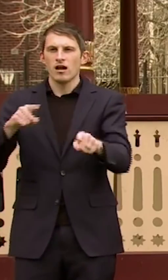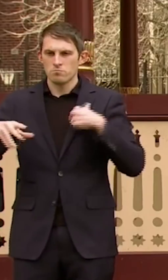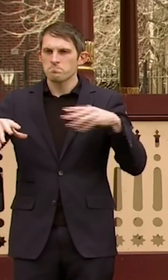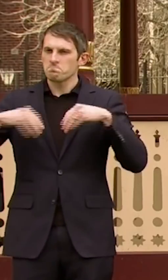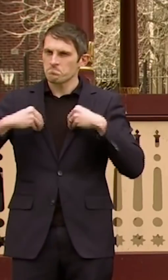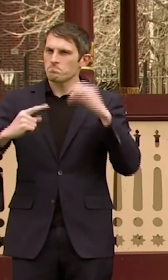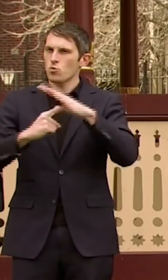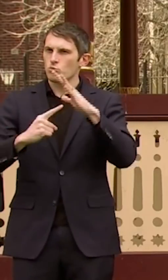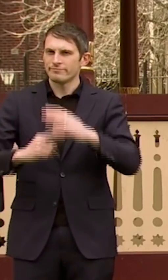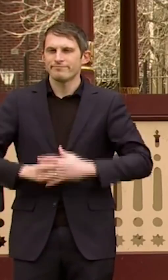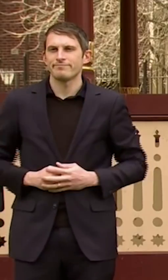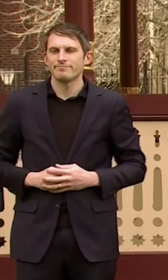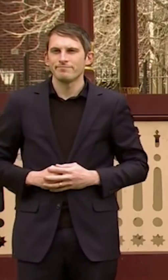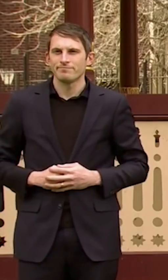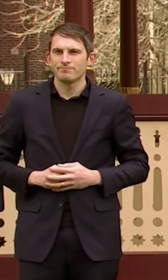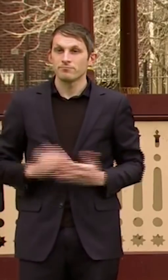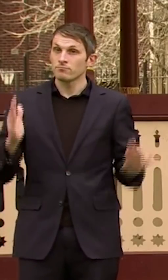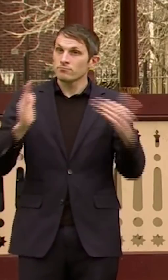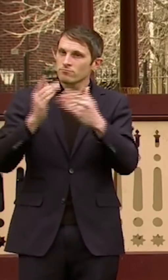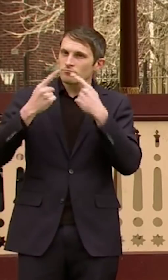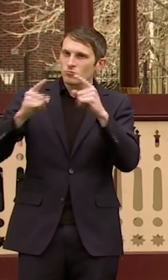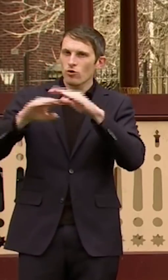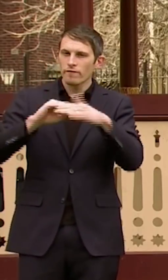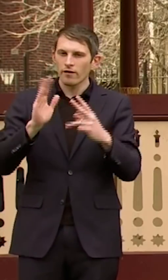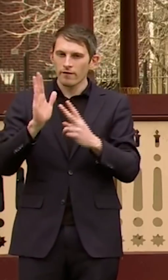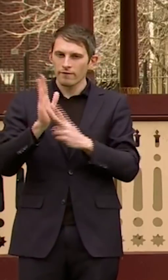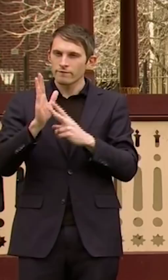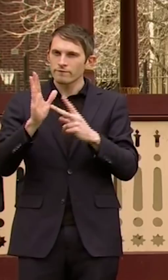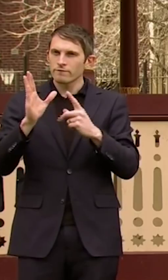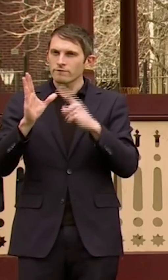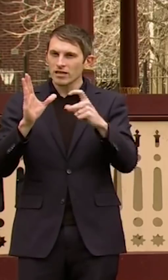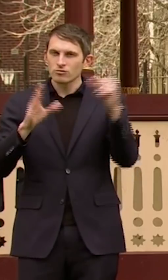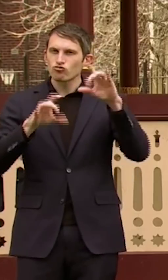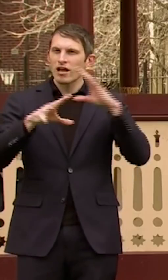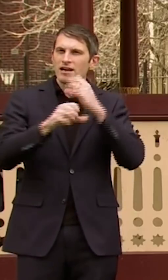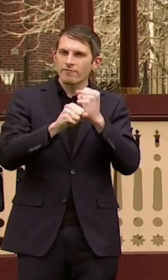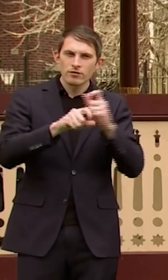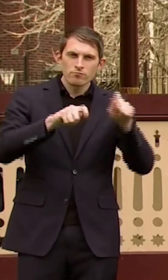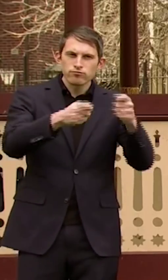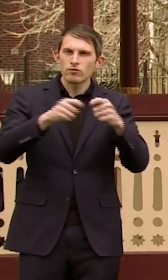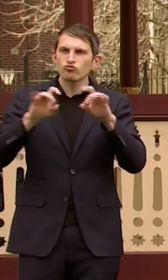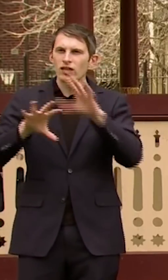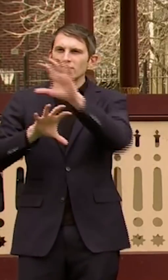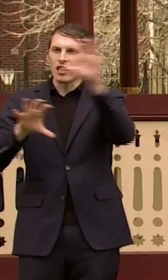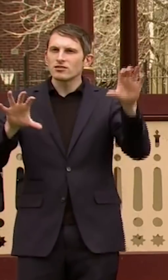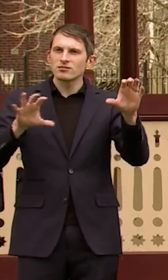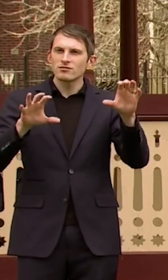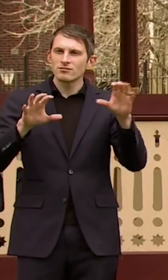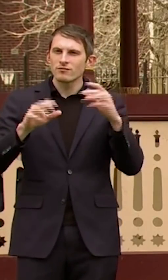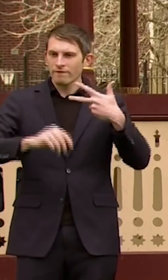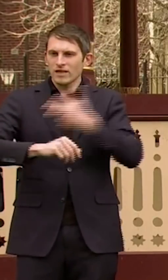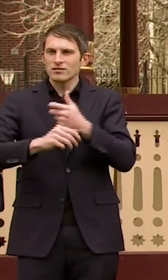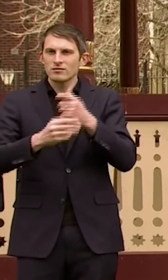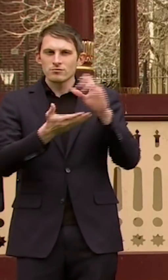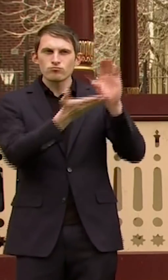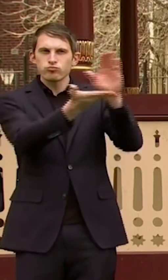relation to vaccines and Victoria's fair share. And I don't do this with a sense of anger, although Victorians